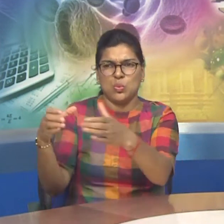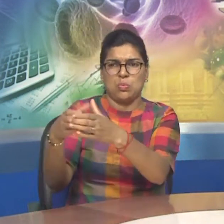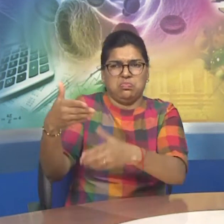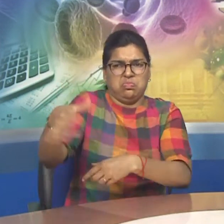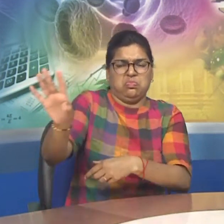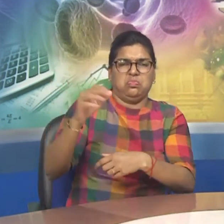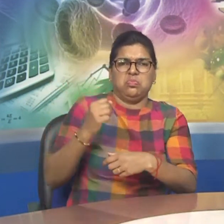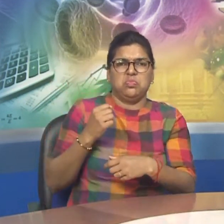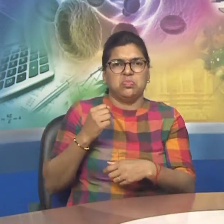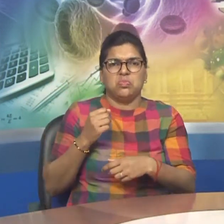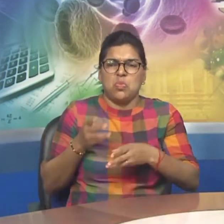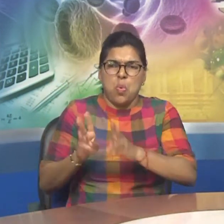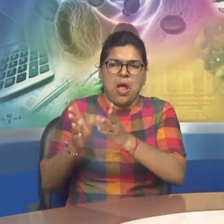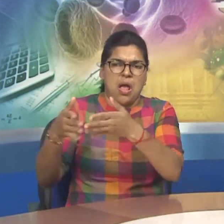group.